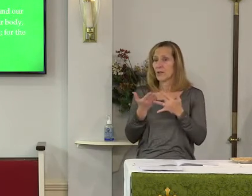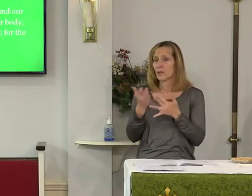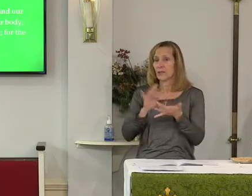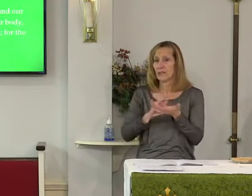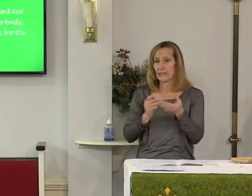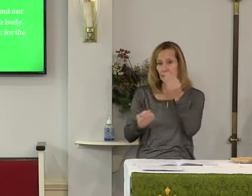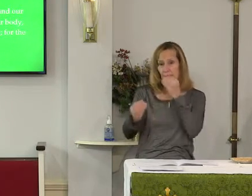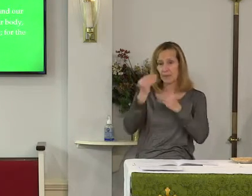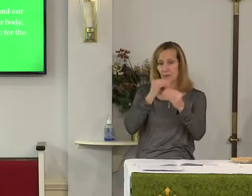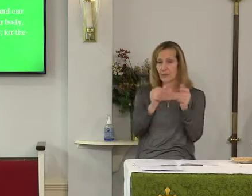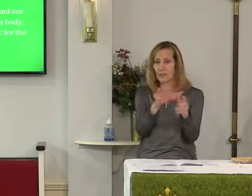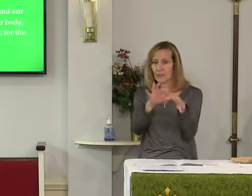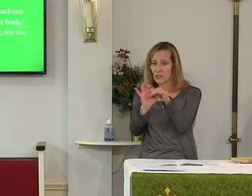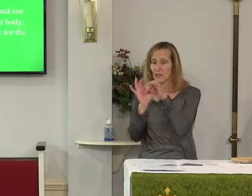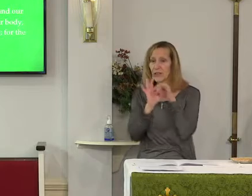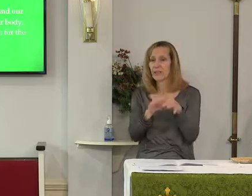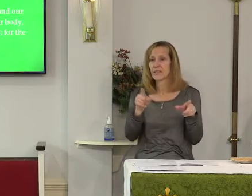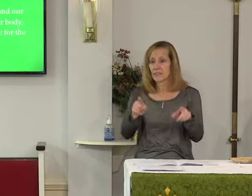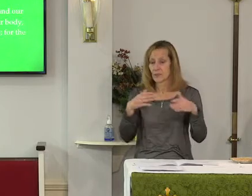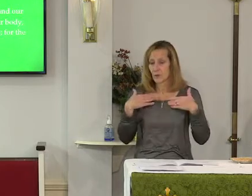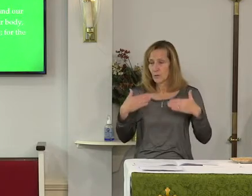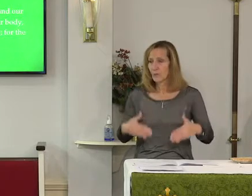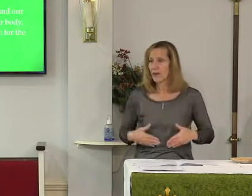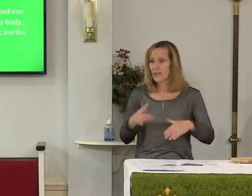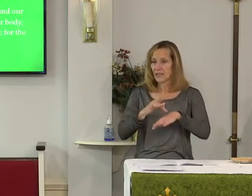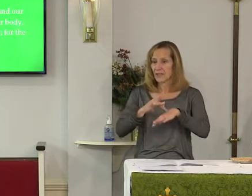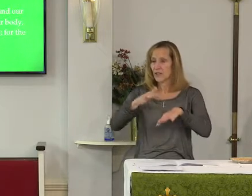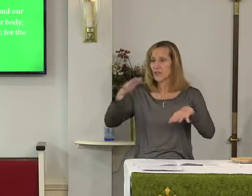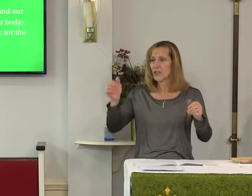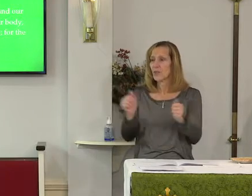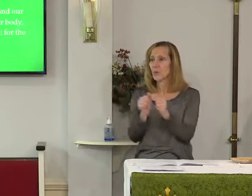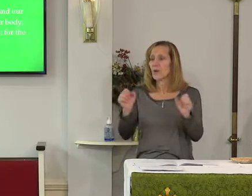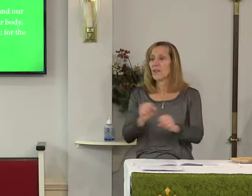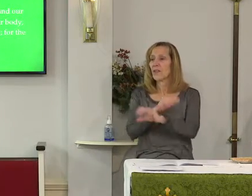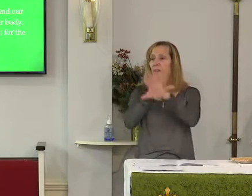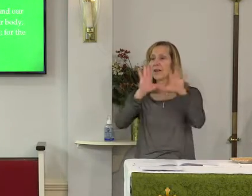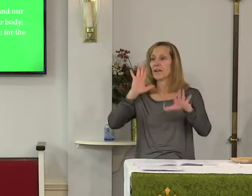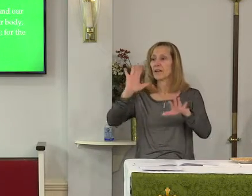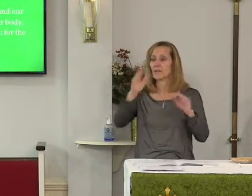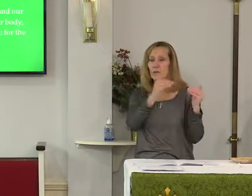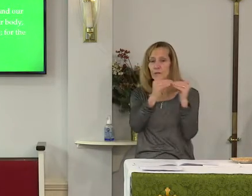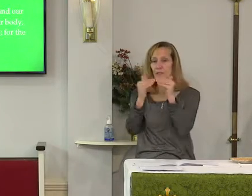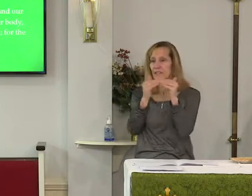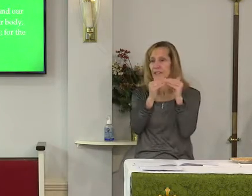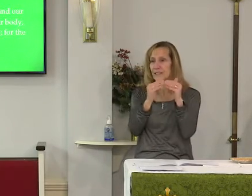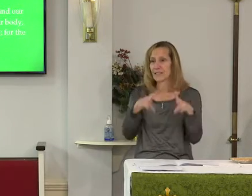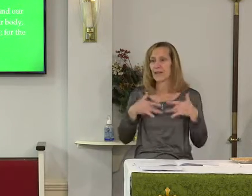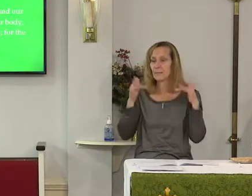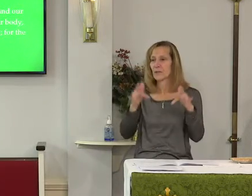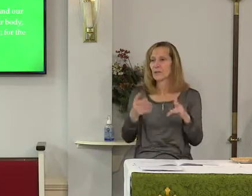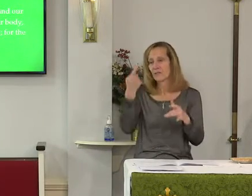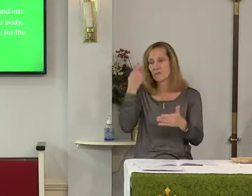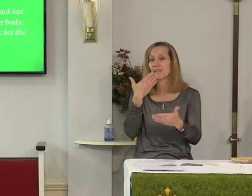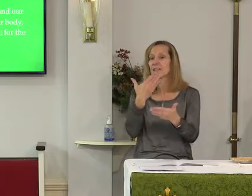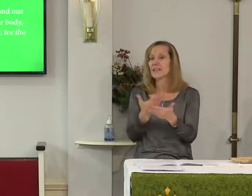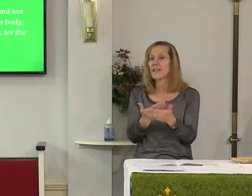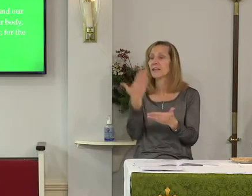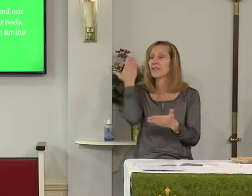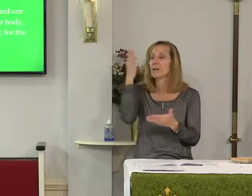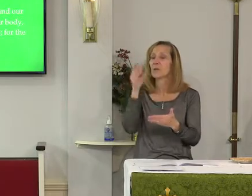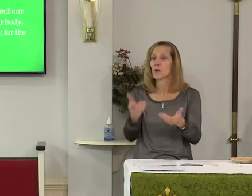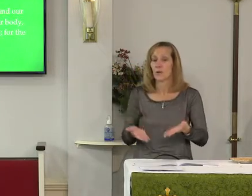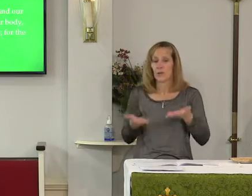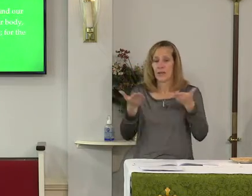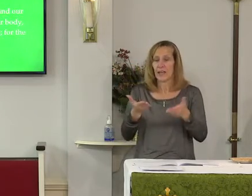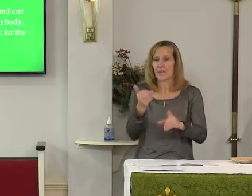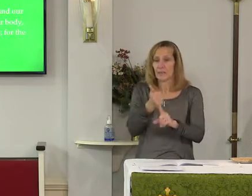this meal, unite us as your body, shining with the light of your justice and mercy, for the sake of him who